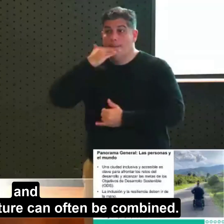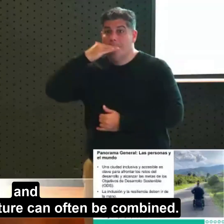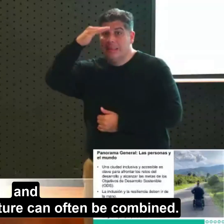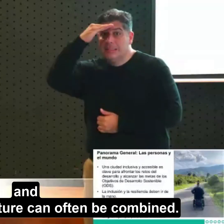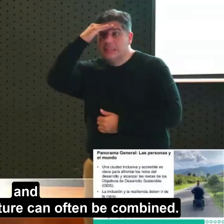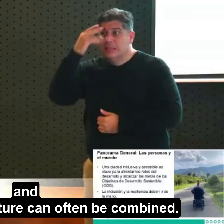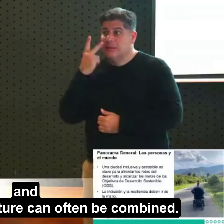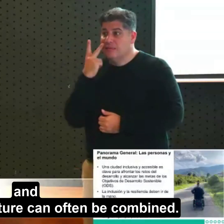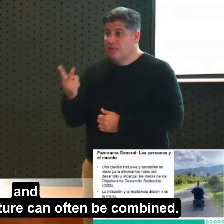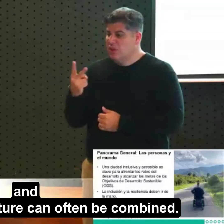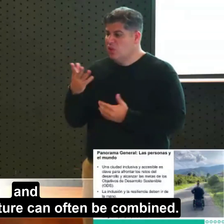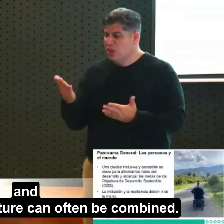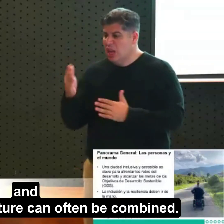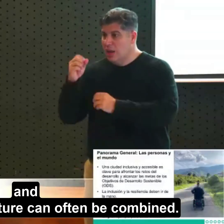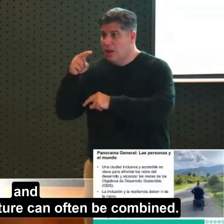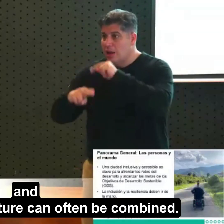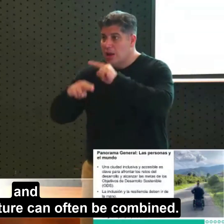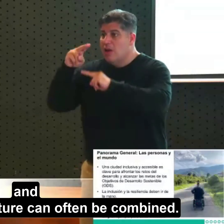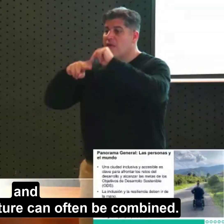inclusive infrastructure